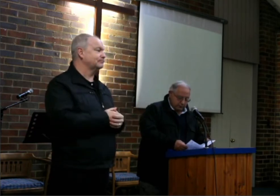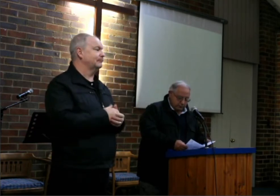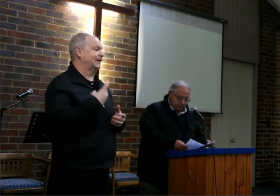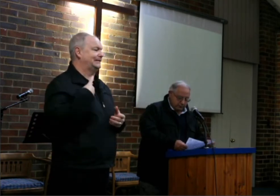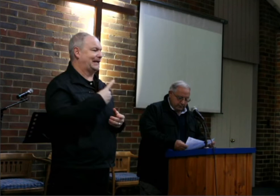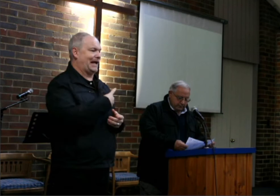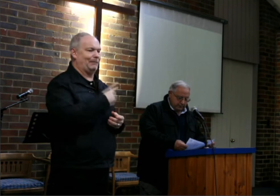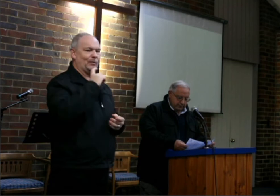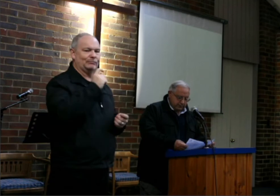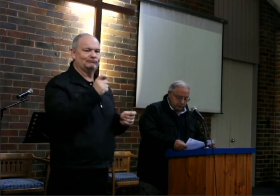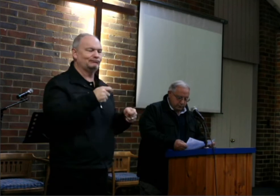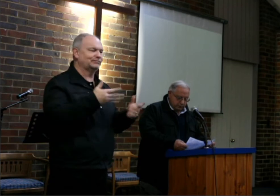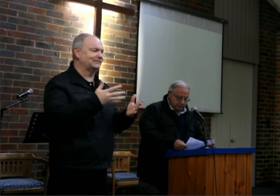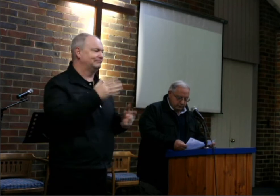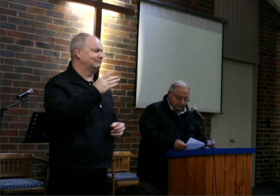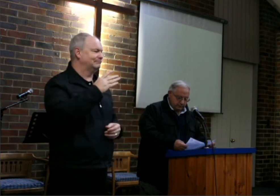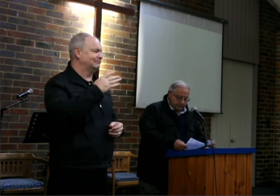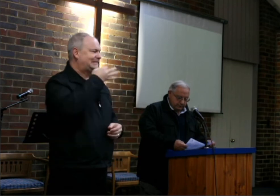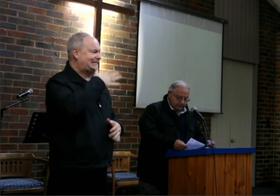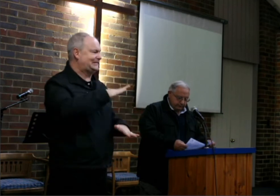to make the kids talk,